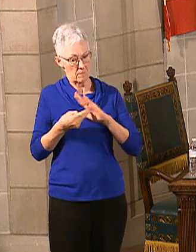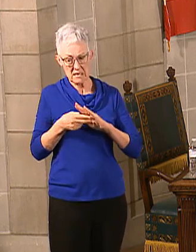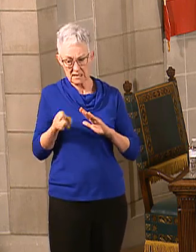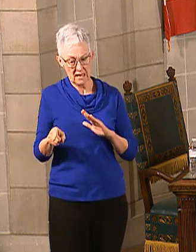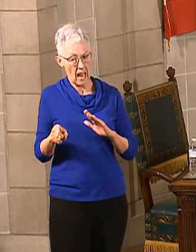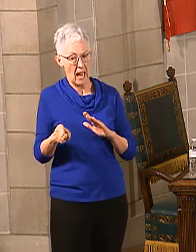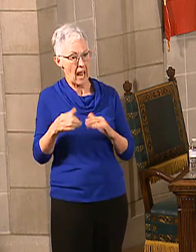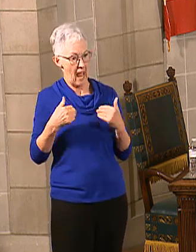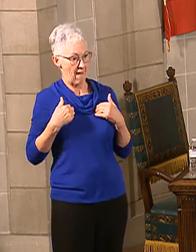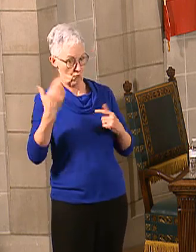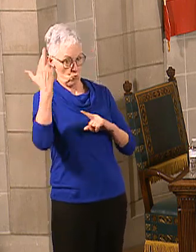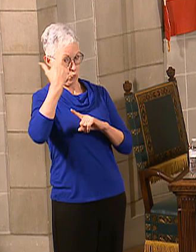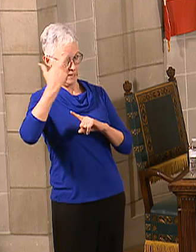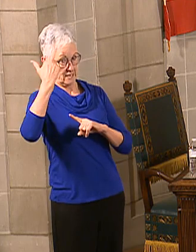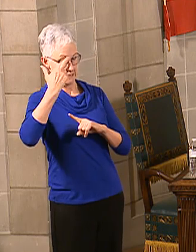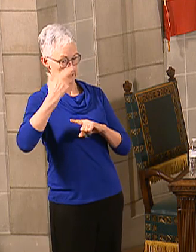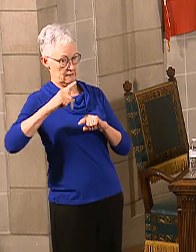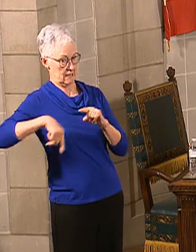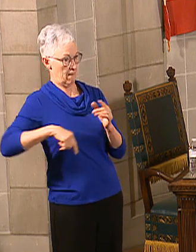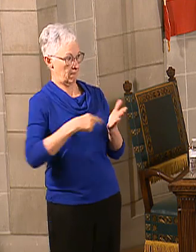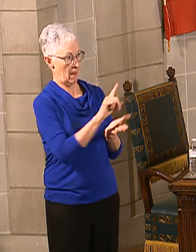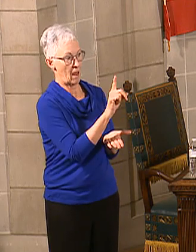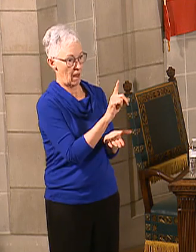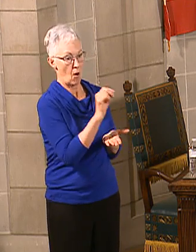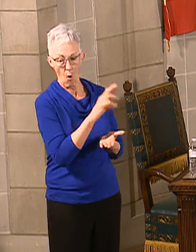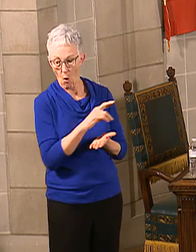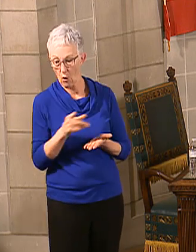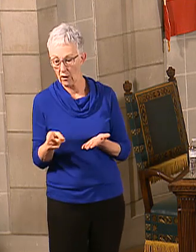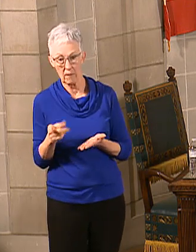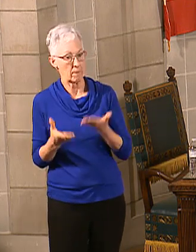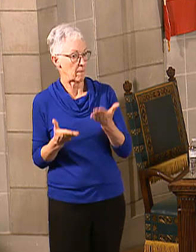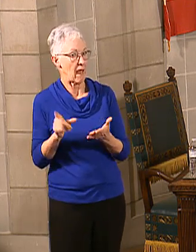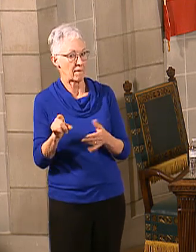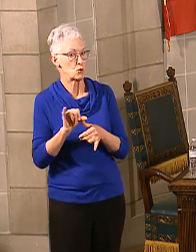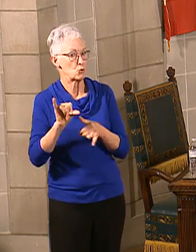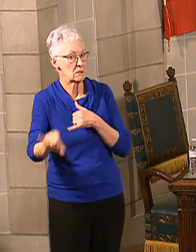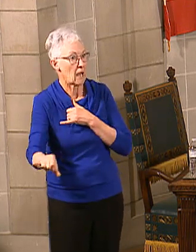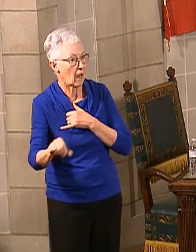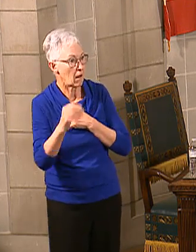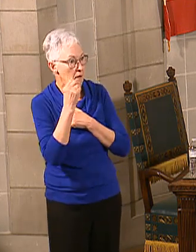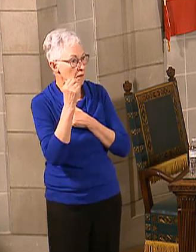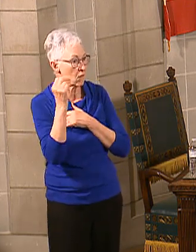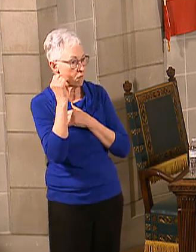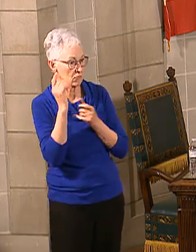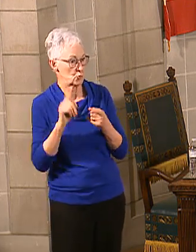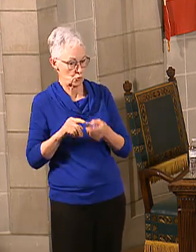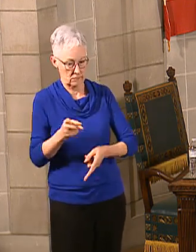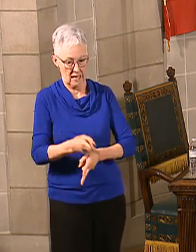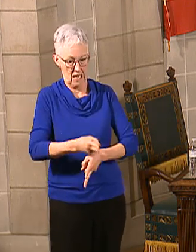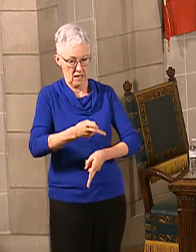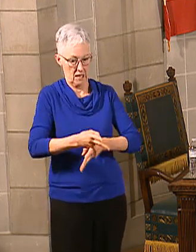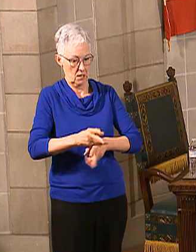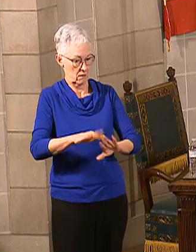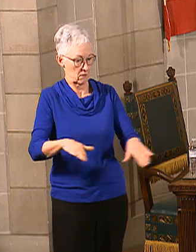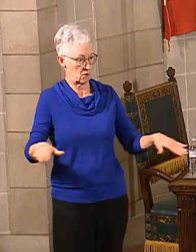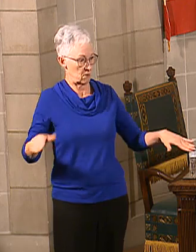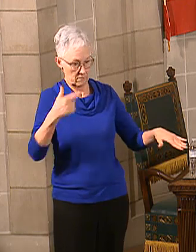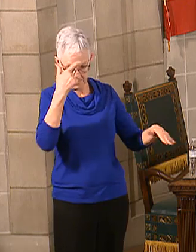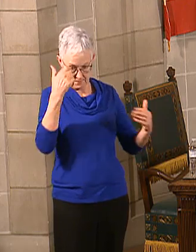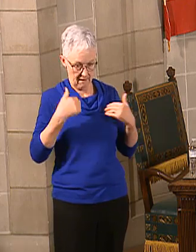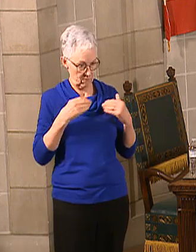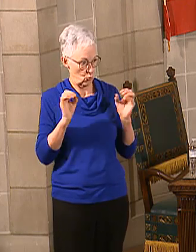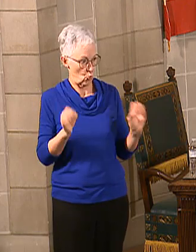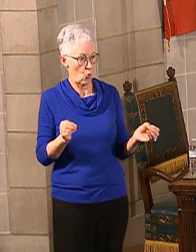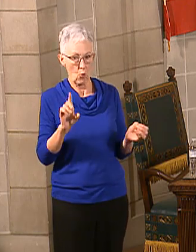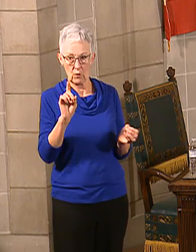stay home and take care of kids because our schools are operating without children in them right now. So those are all reasons that you may